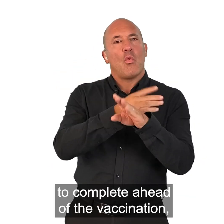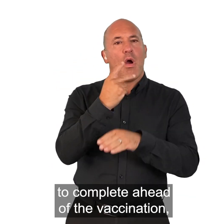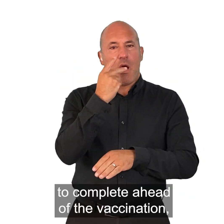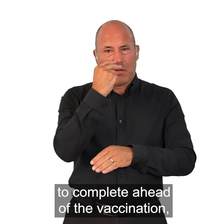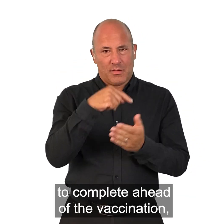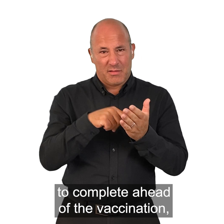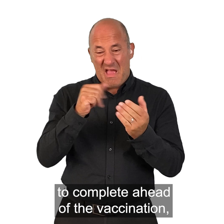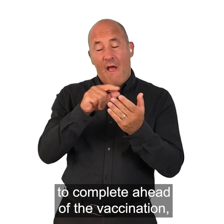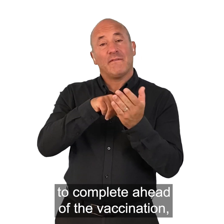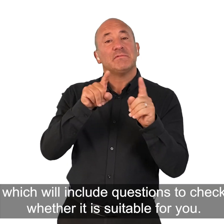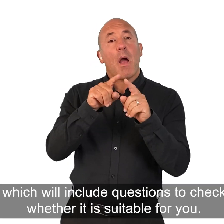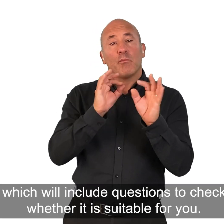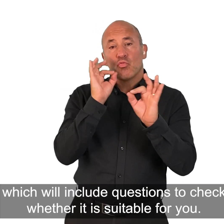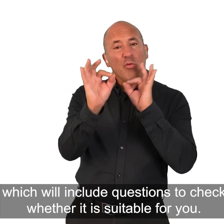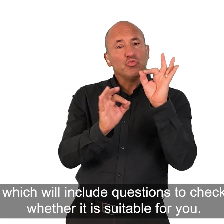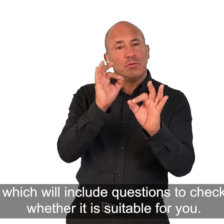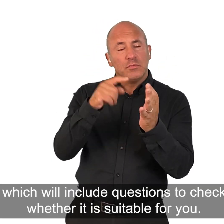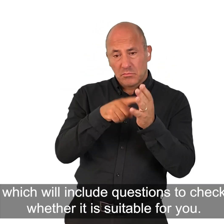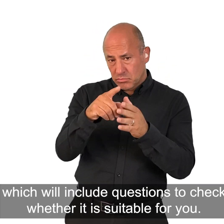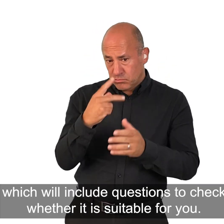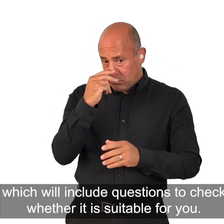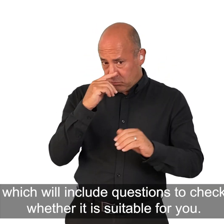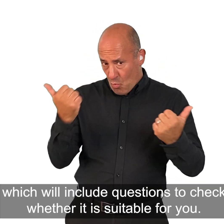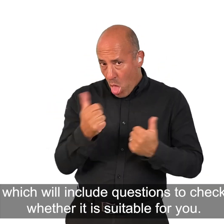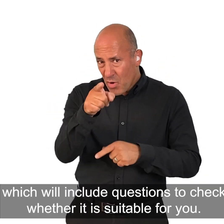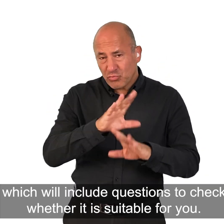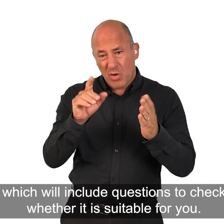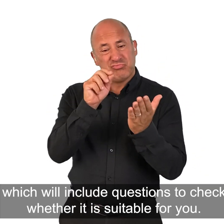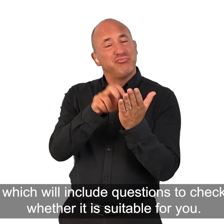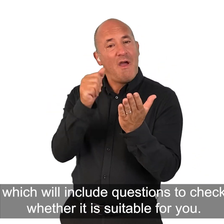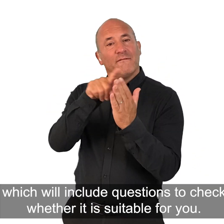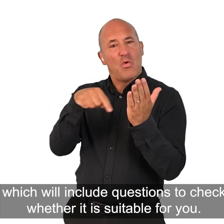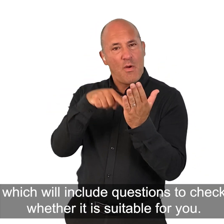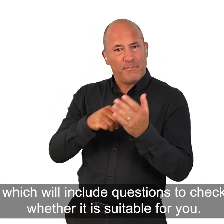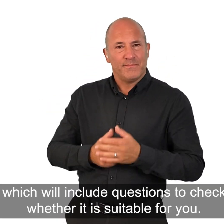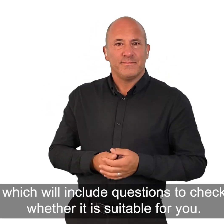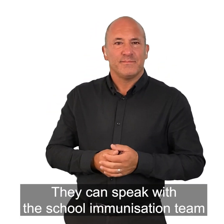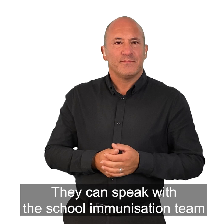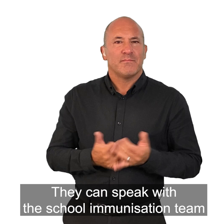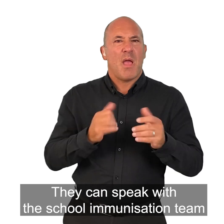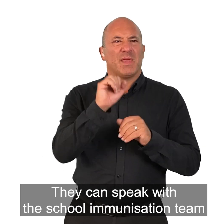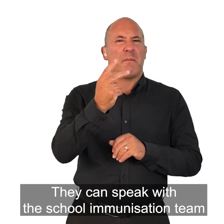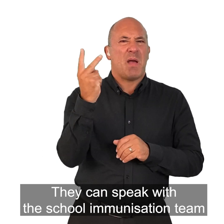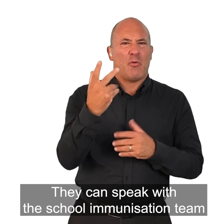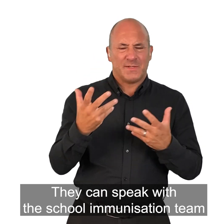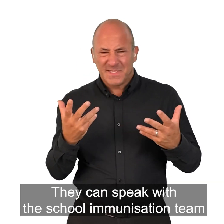of the vaccination, which will include questions to check whether it is suitable for you. They can speak with the